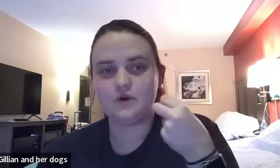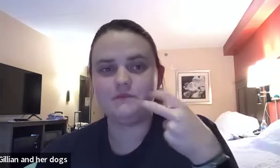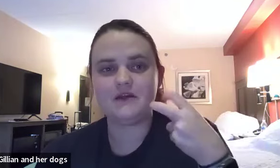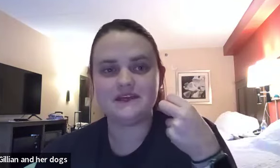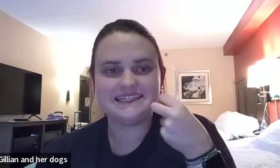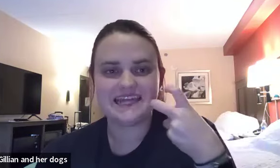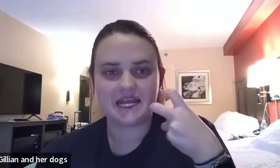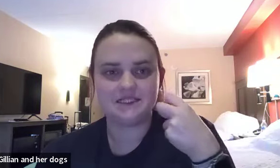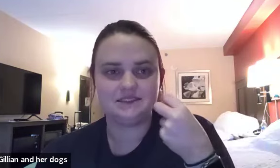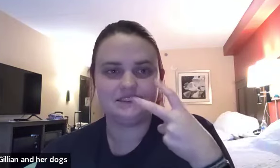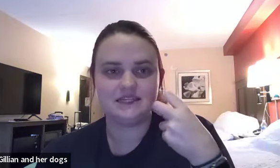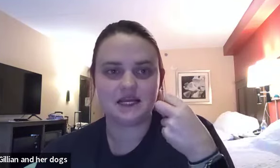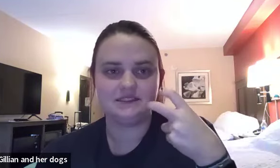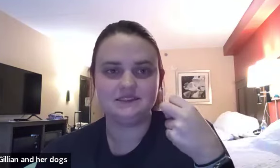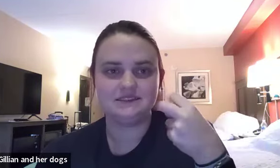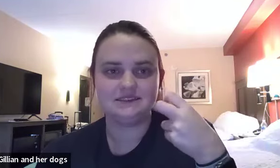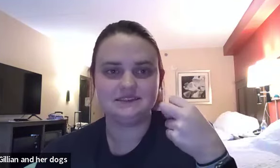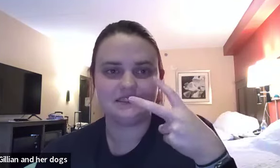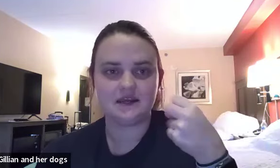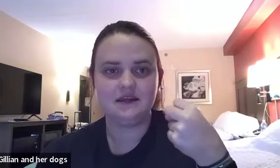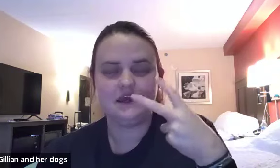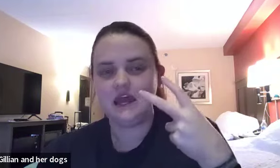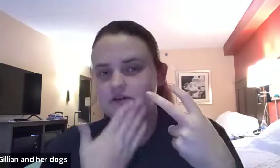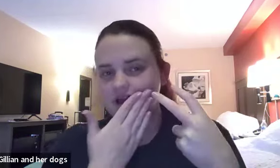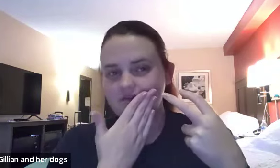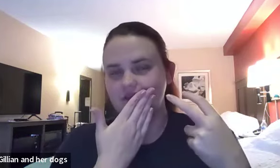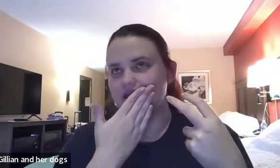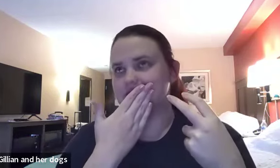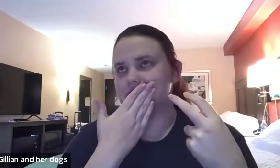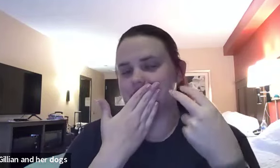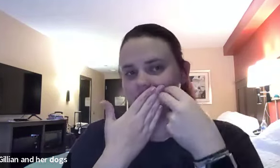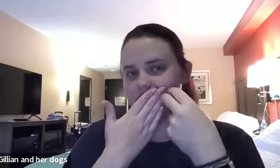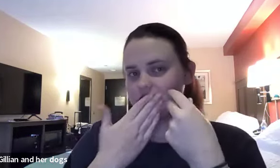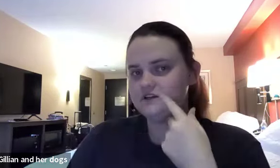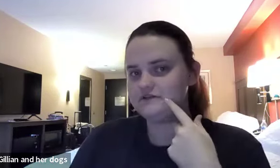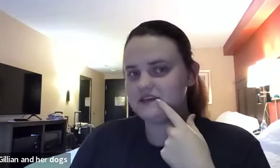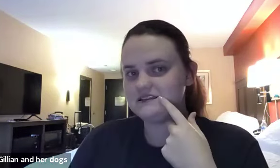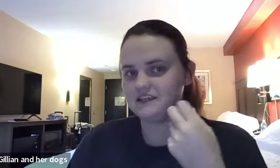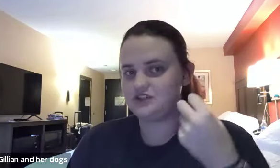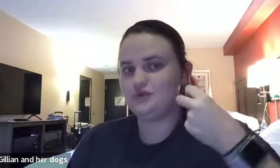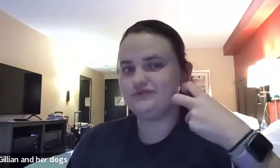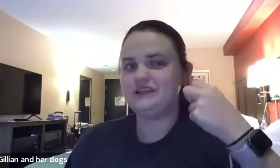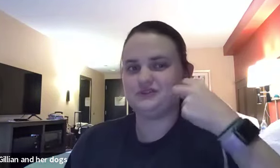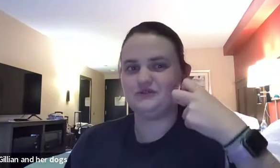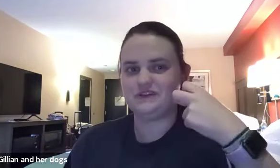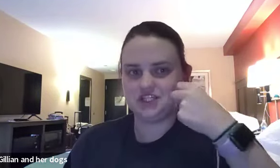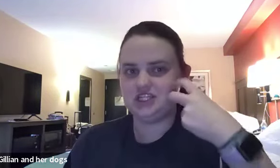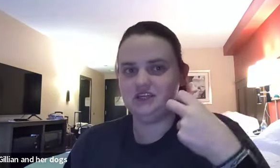your mouth. Snack, snack, snack. And you kind of have it like slightly in front of your face, like so you don't flick yourself in the cheek. You're